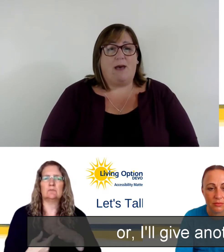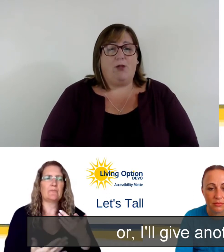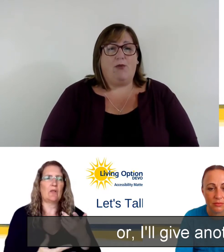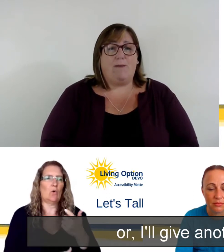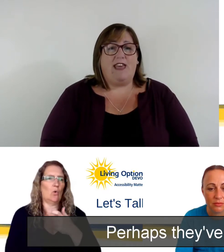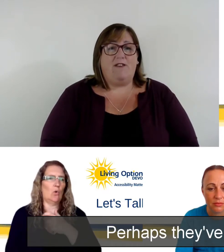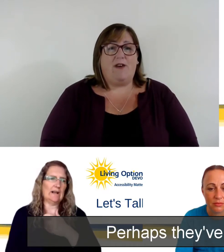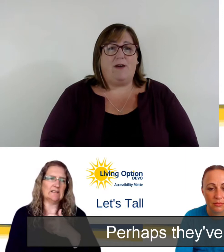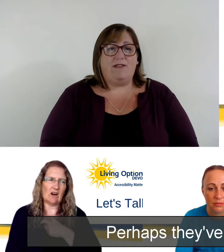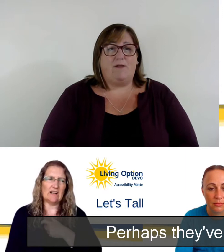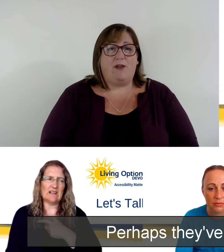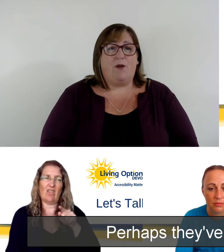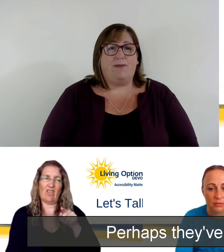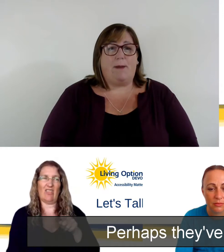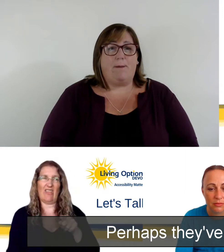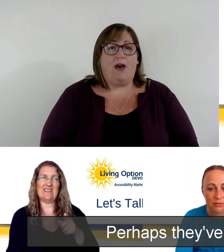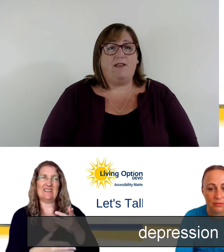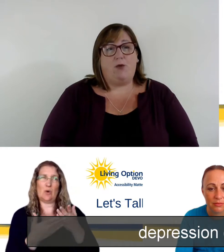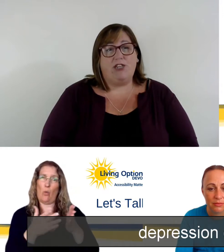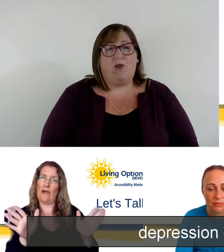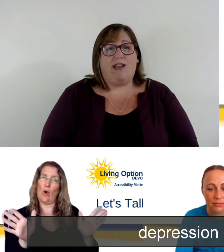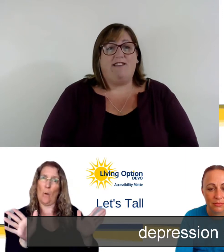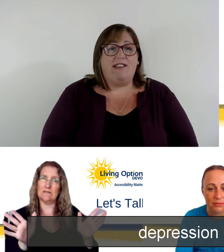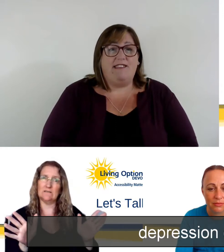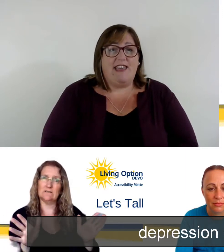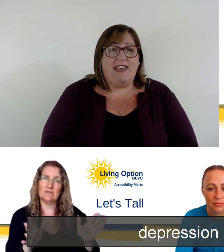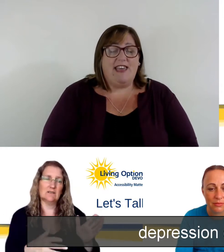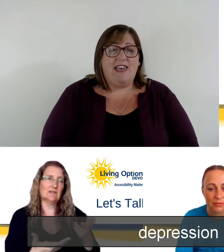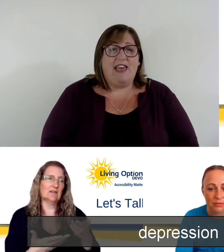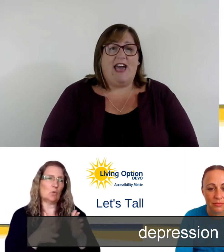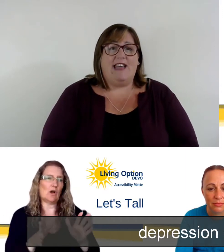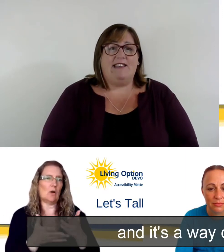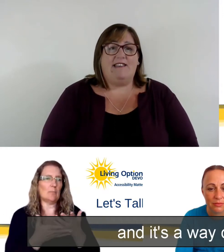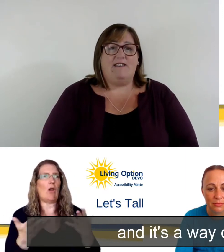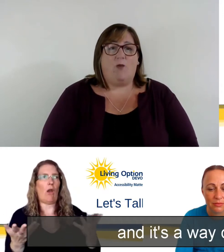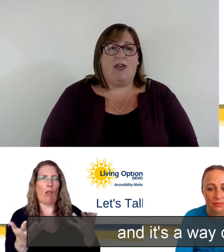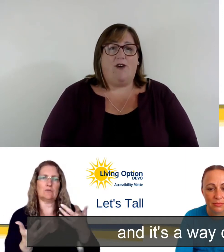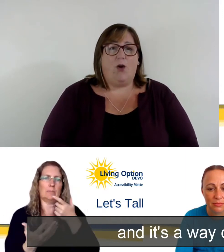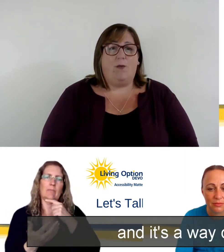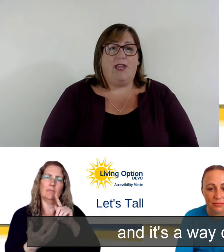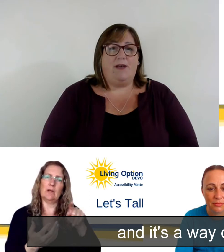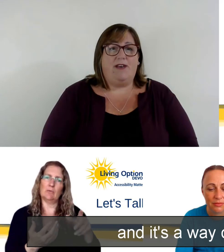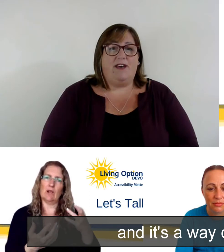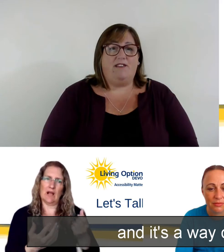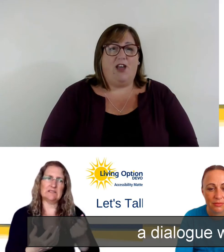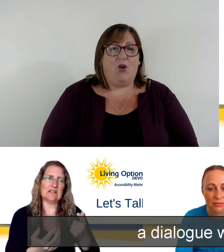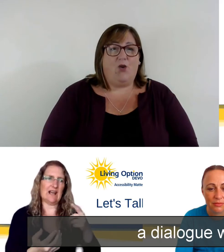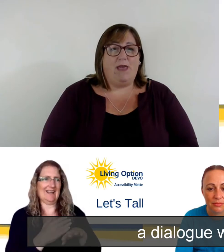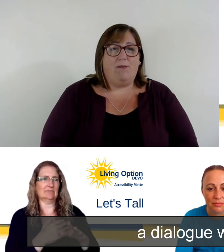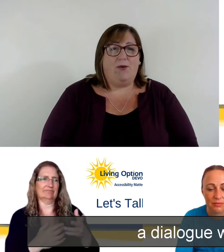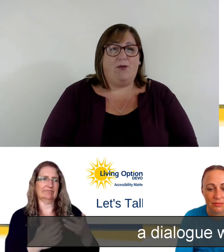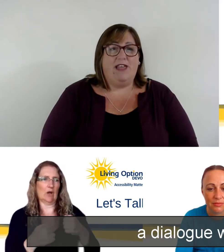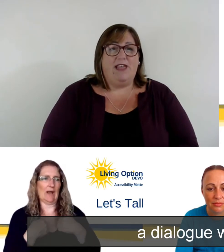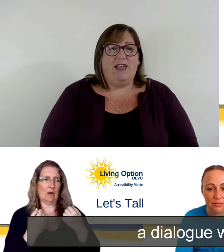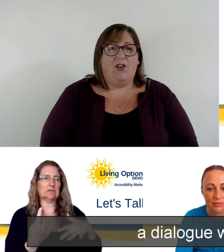another example. Perhaps they've been suffering from depression or anxiety, and it's a way of opening up a dialogue